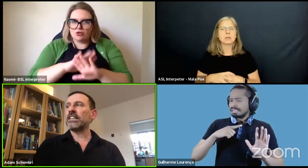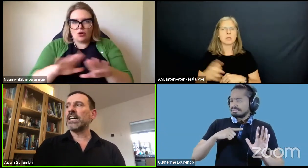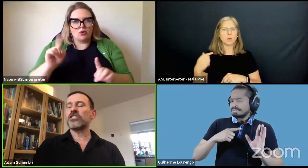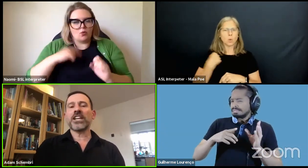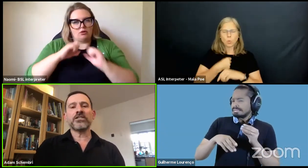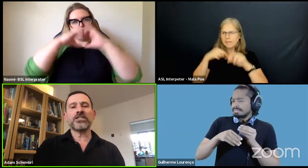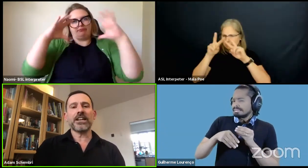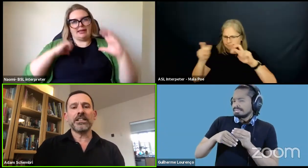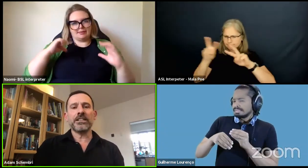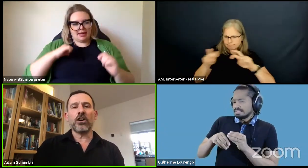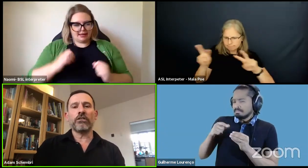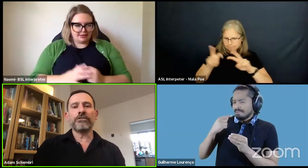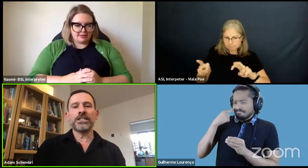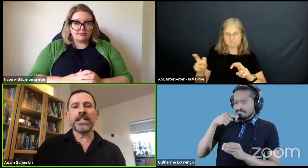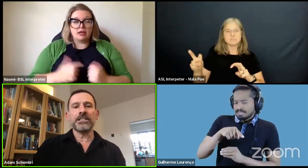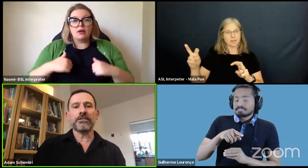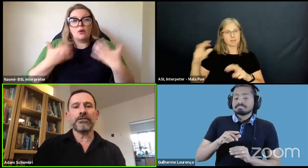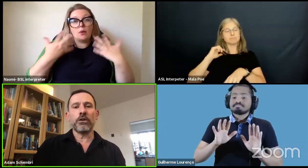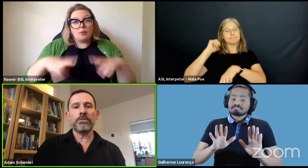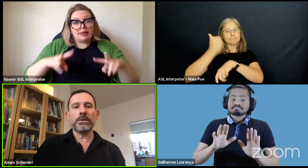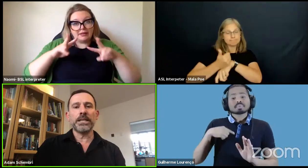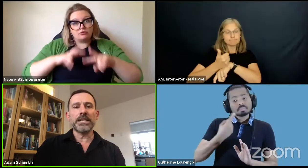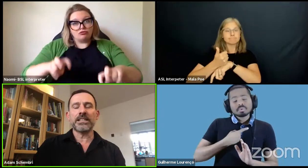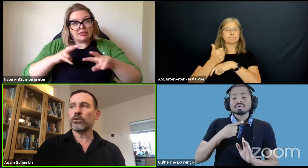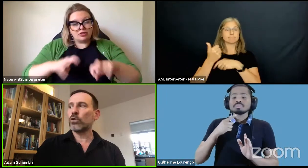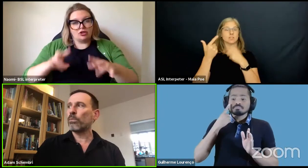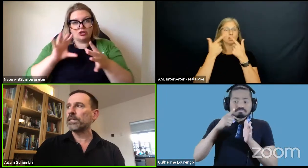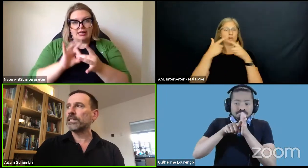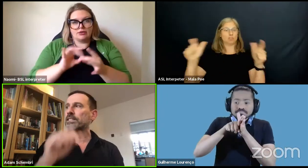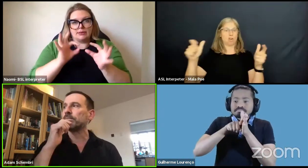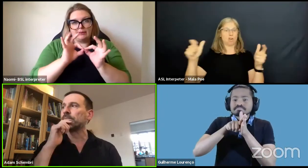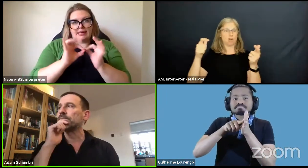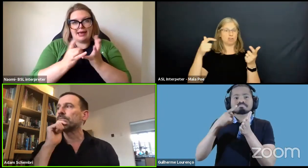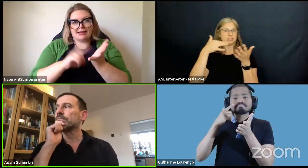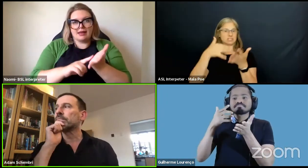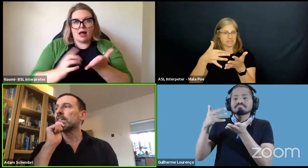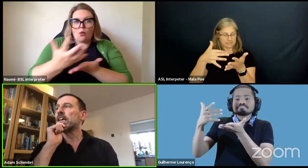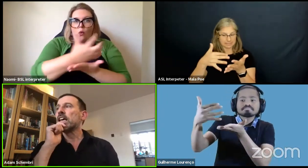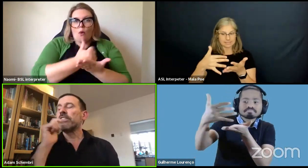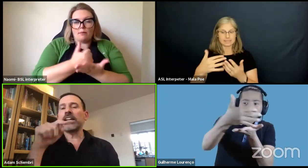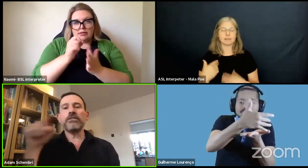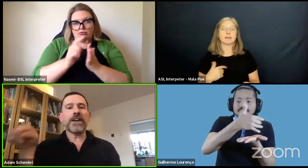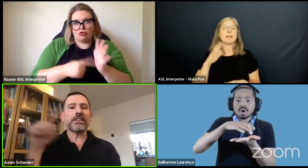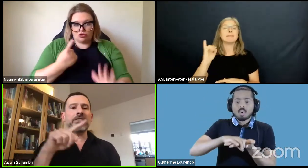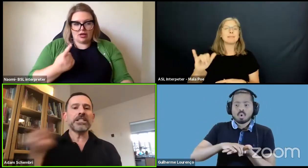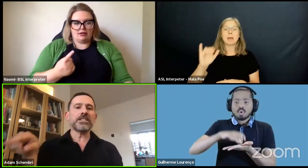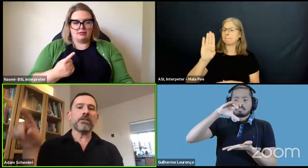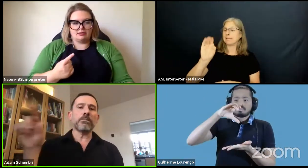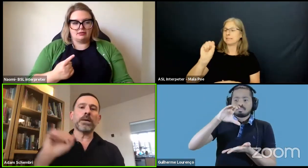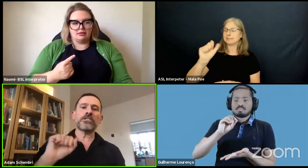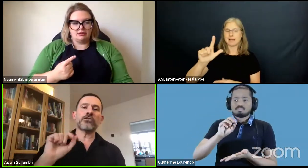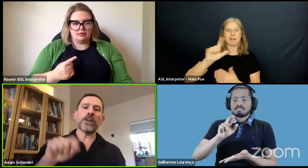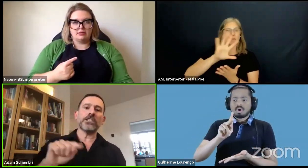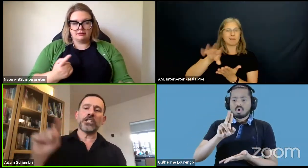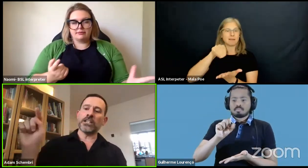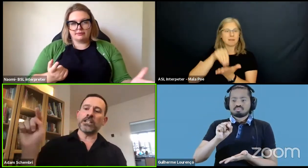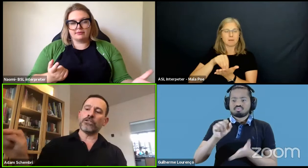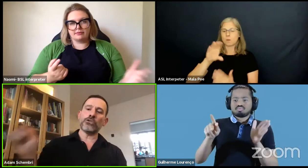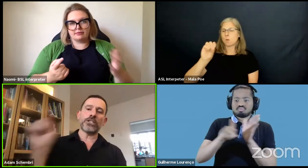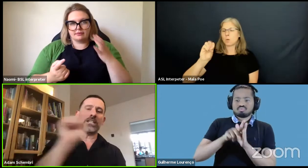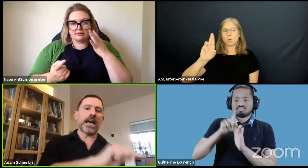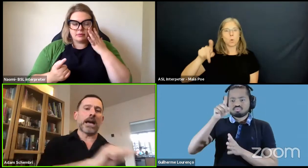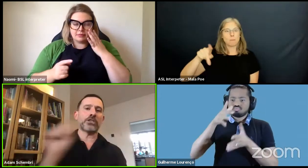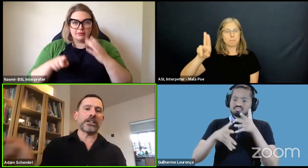a large-scale study of data from the BSL corpus that in fact a strategy